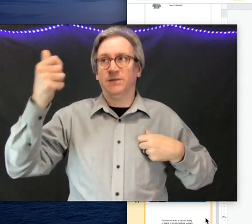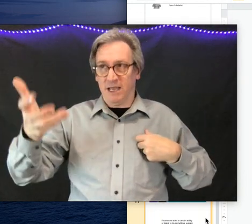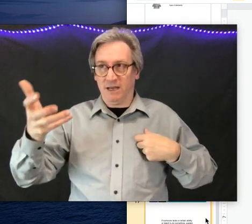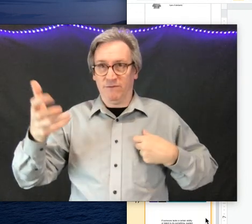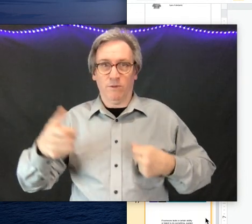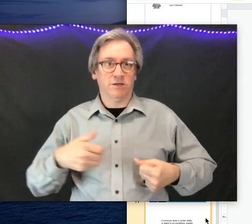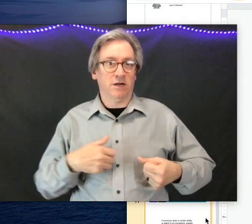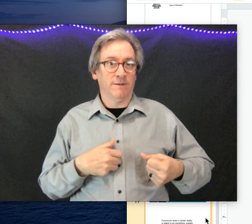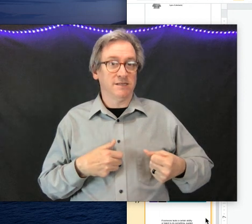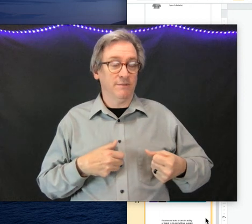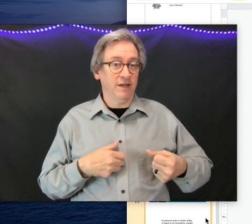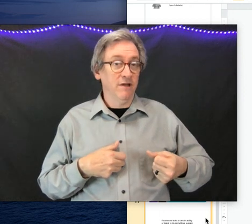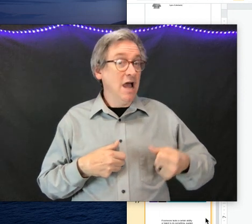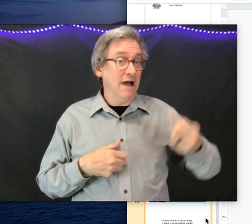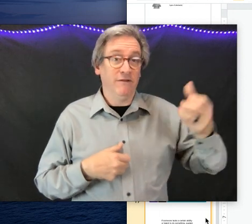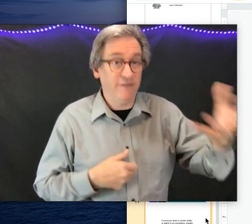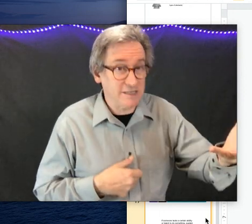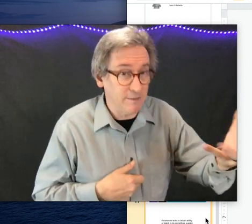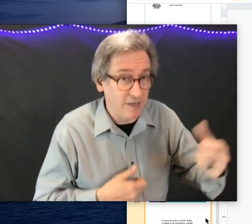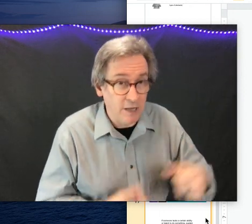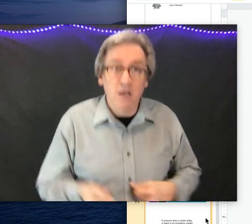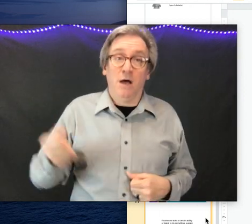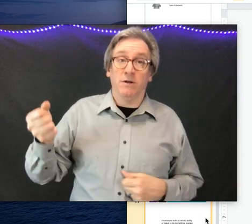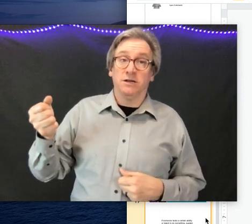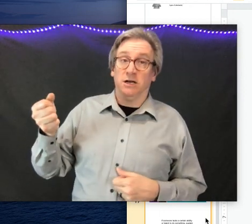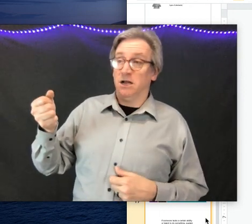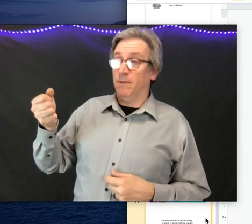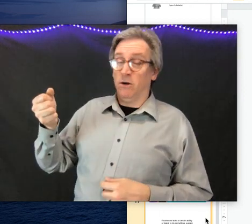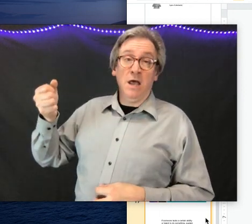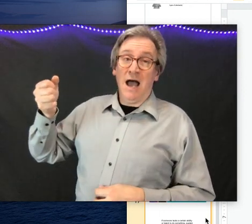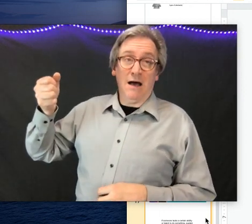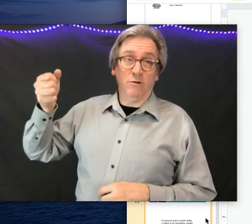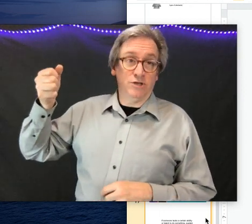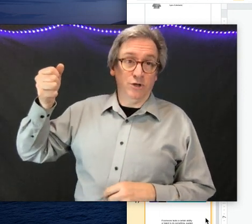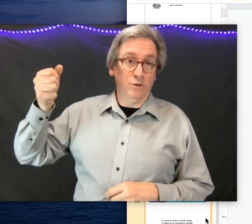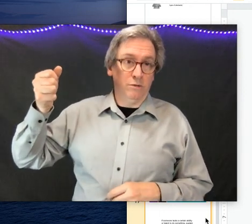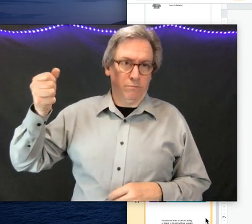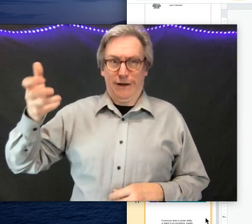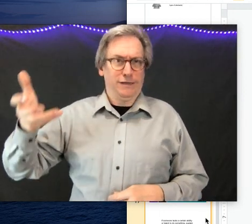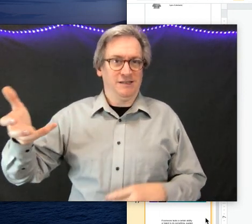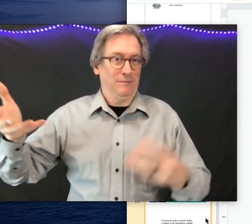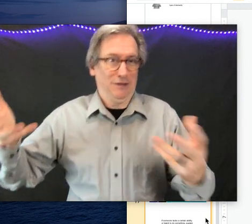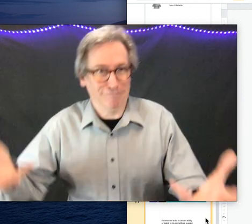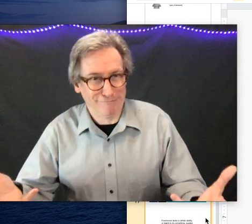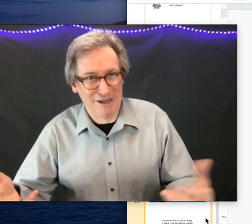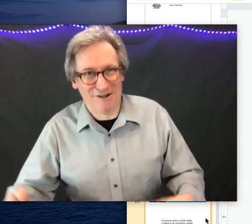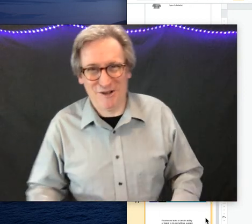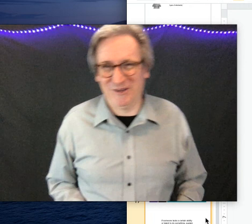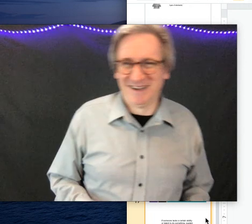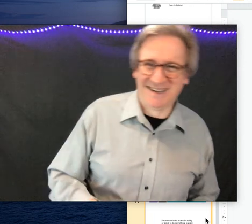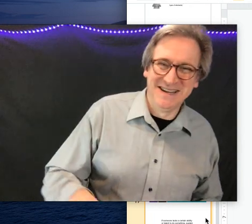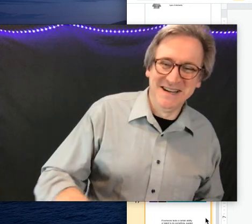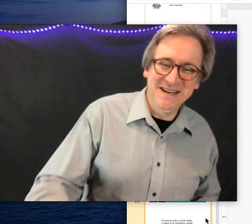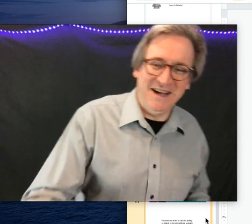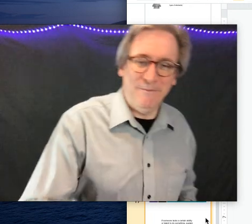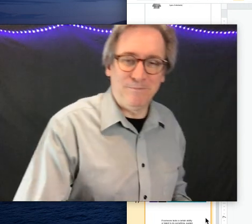talk about something negative. I want to talk about something, how to fix something. I want to talk about how to break something."